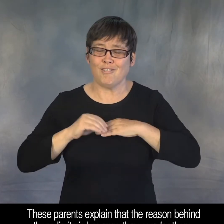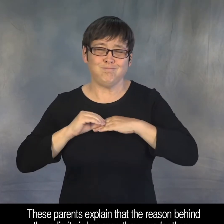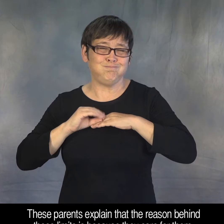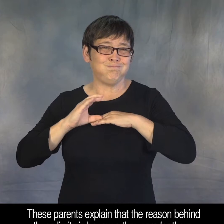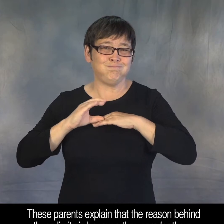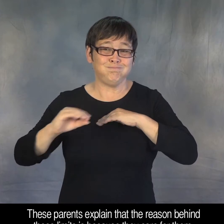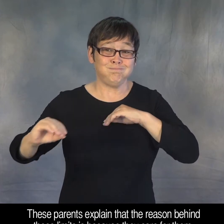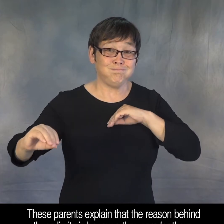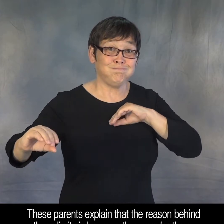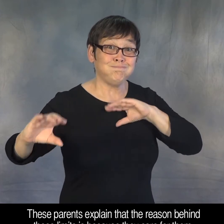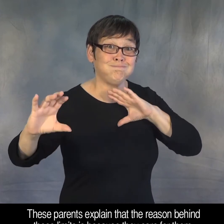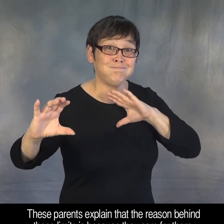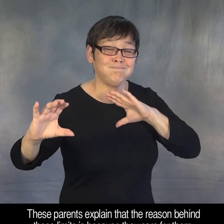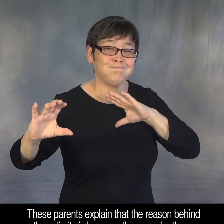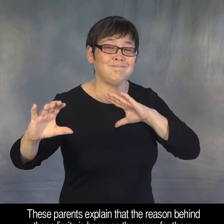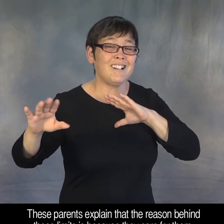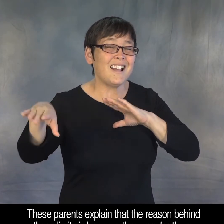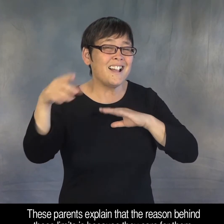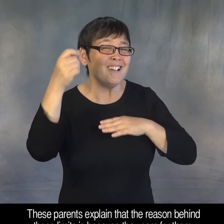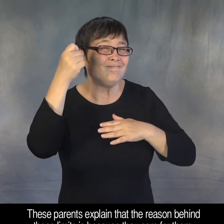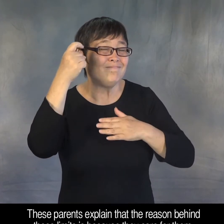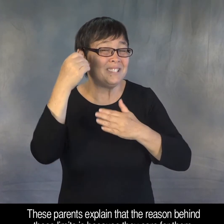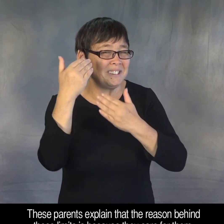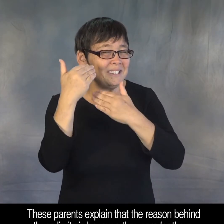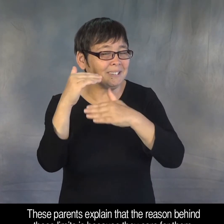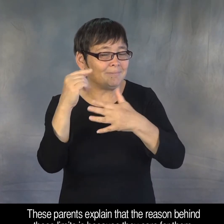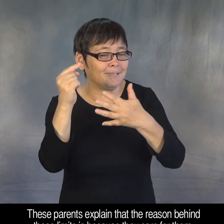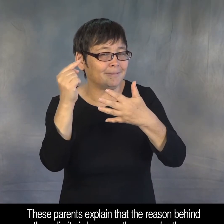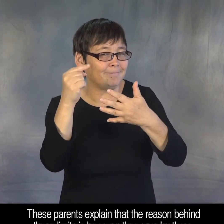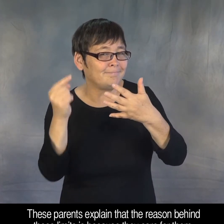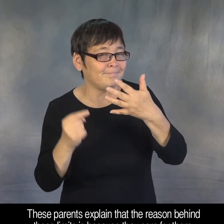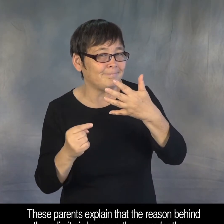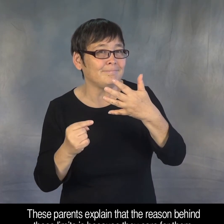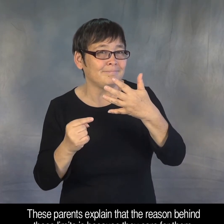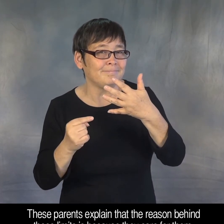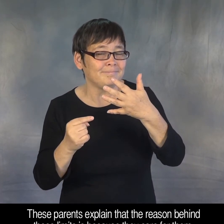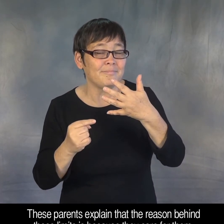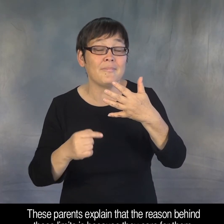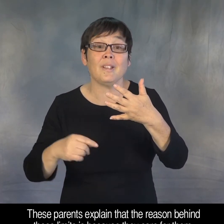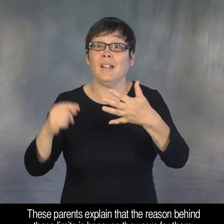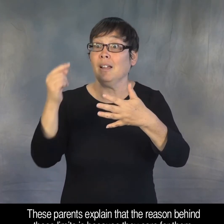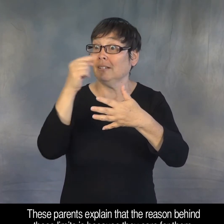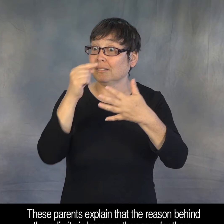These parents explain that the reason behind these limits is because they care for them.